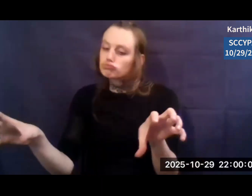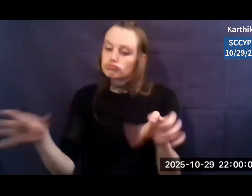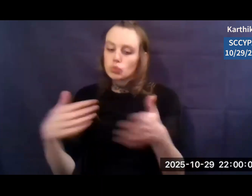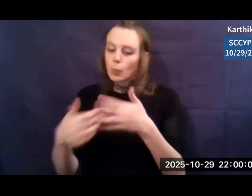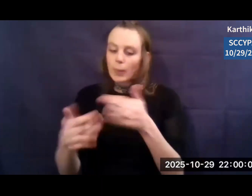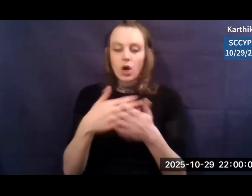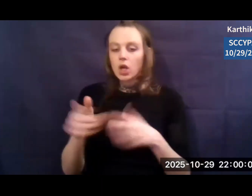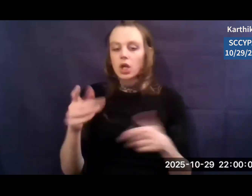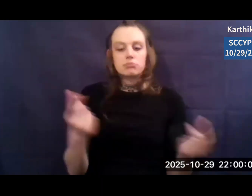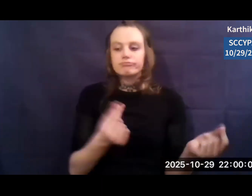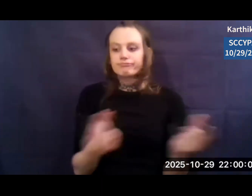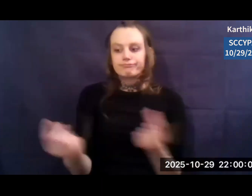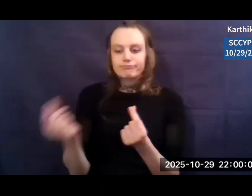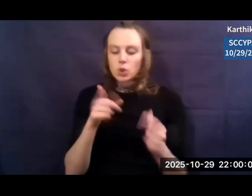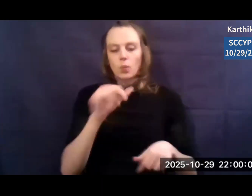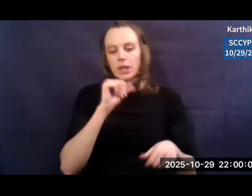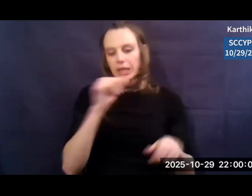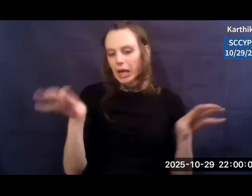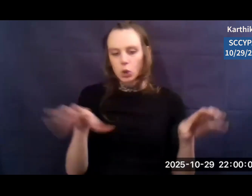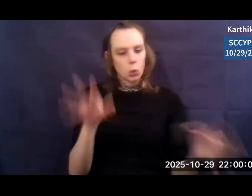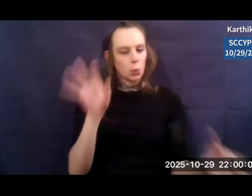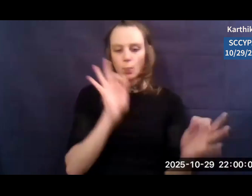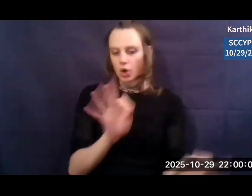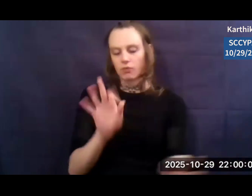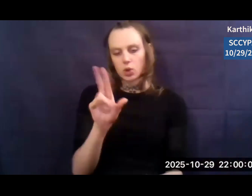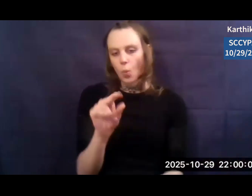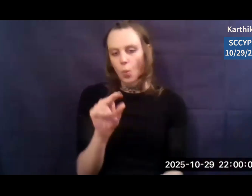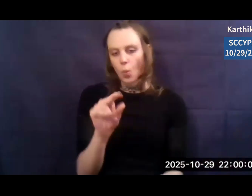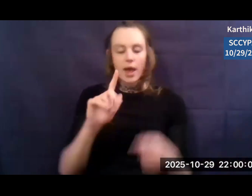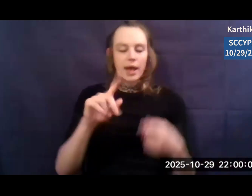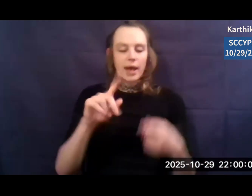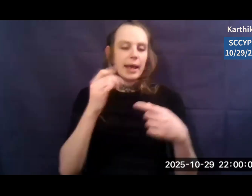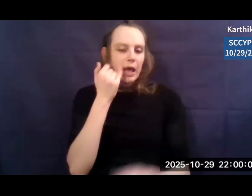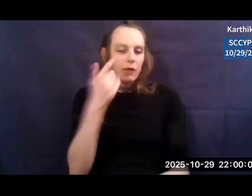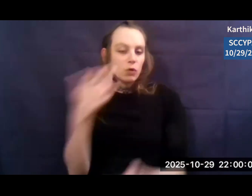to have some pretty serious messes up.